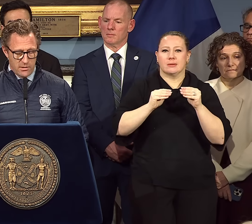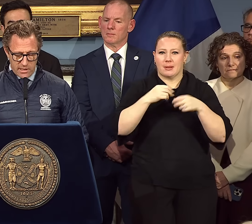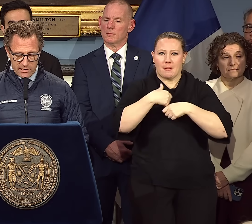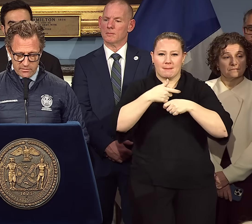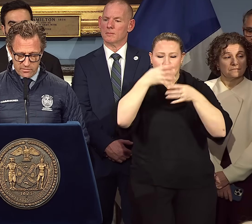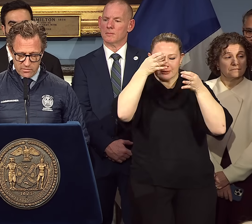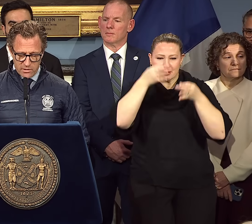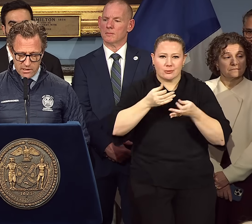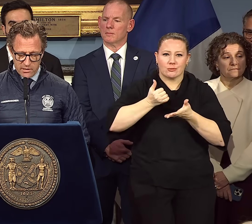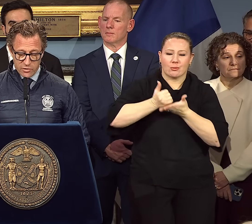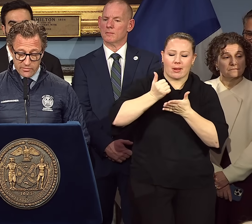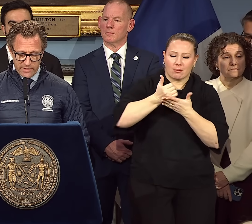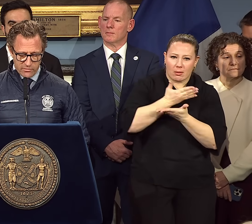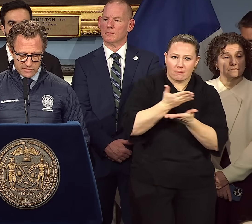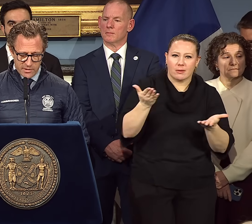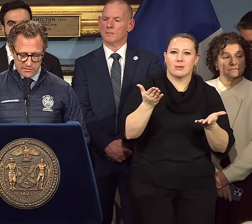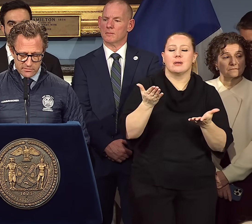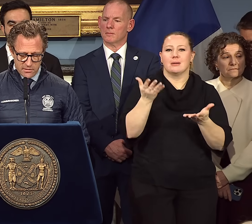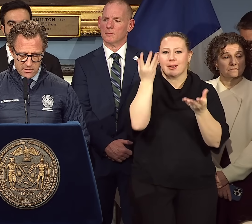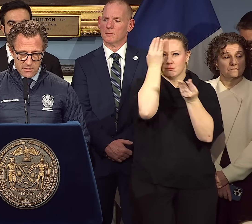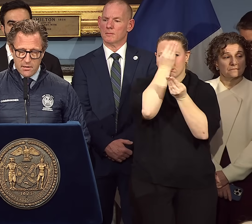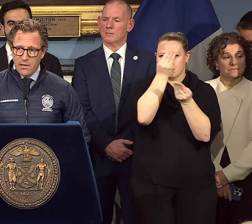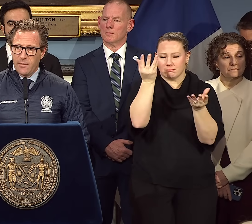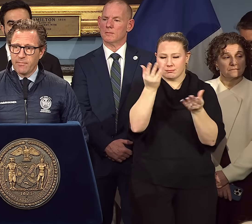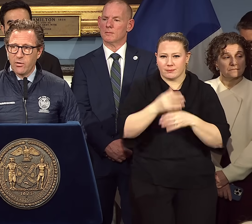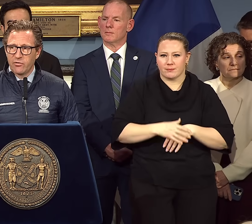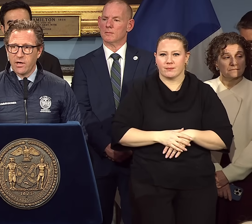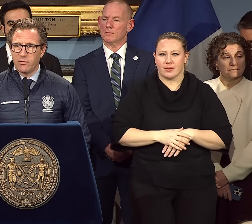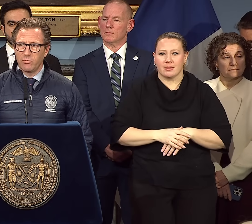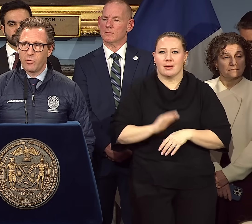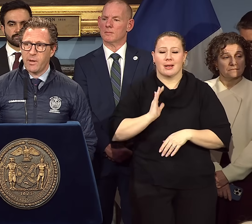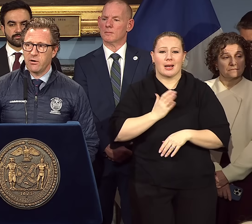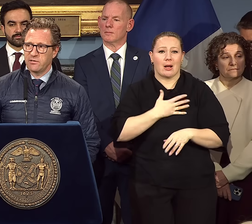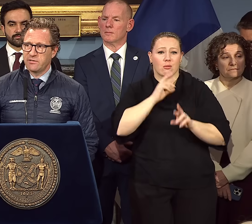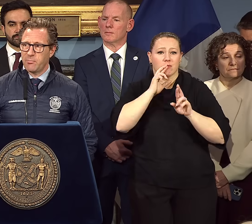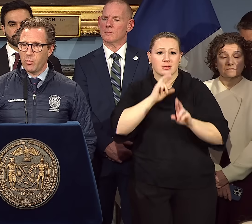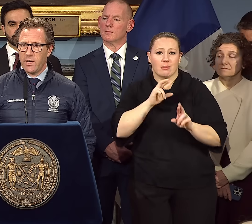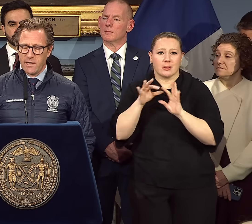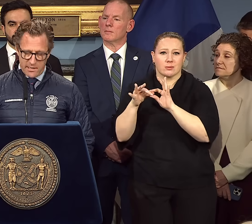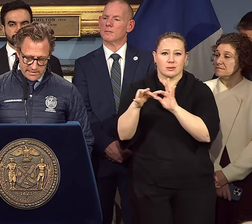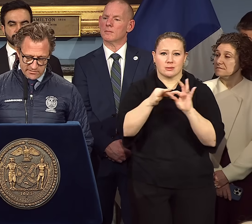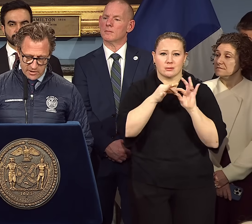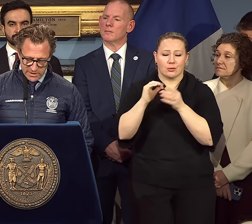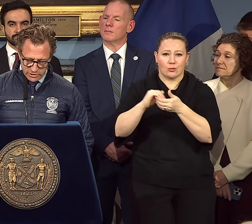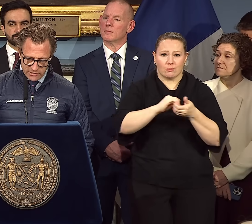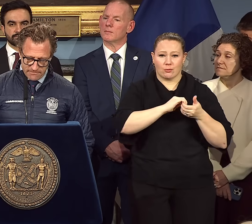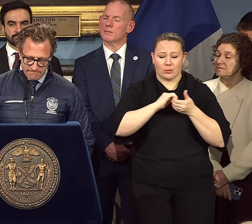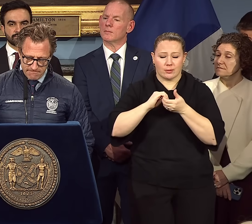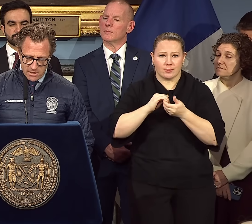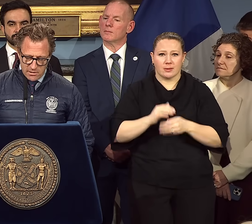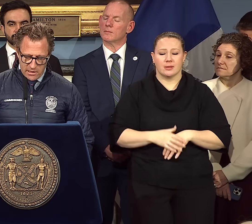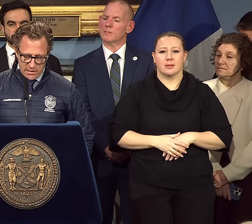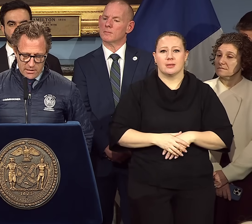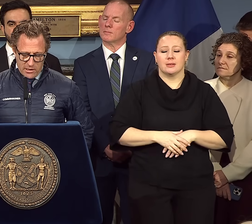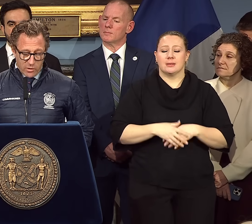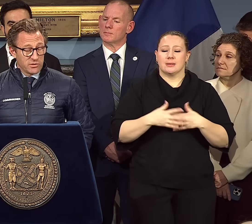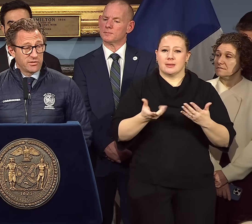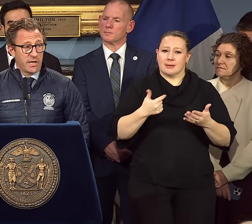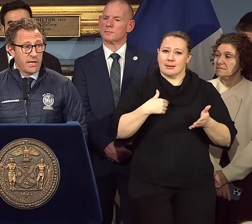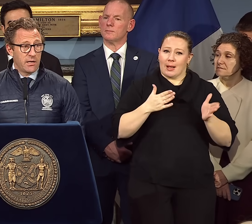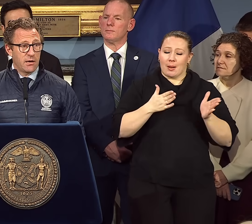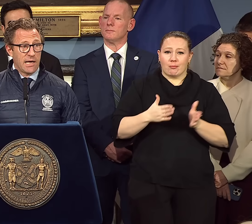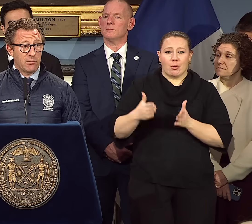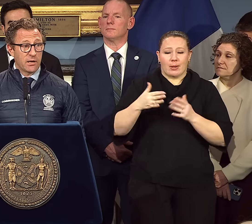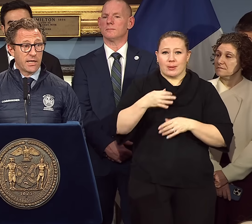informed, and unified our response. As I prepare to step away as commissioner, I want to